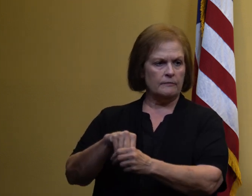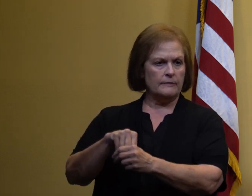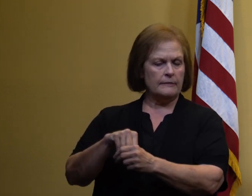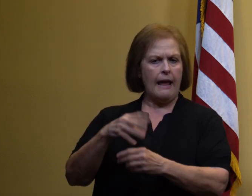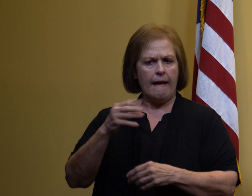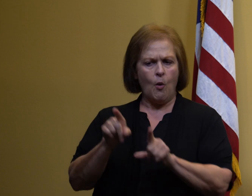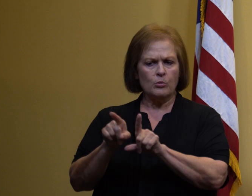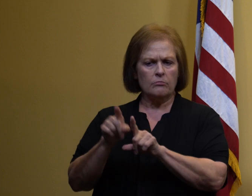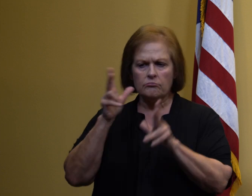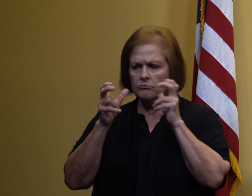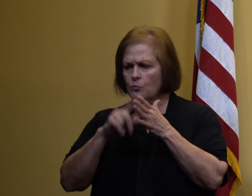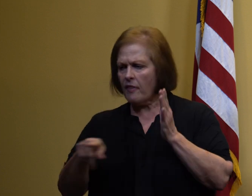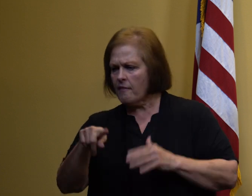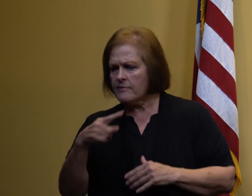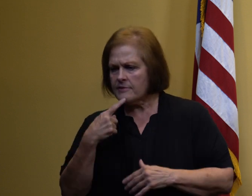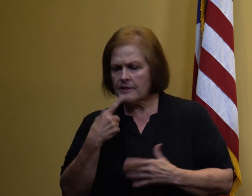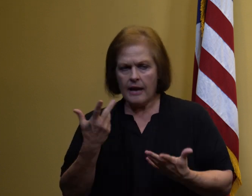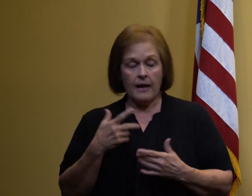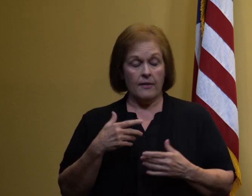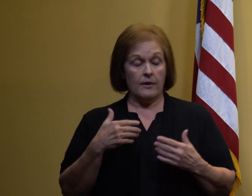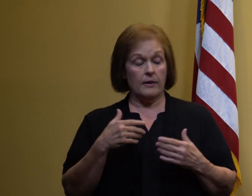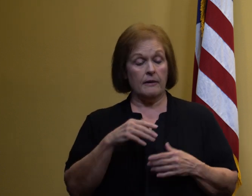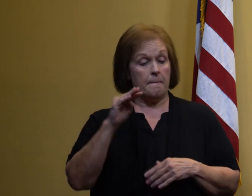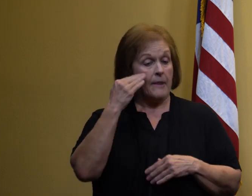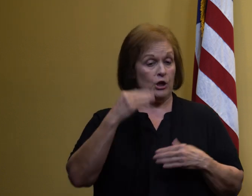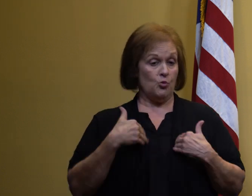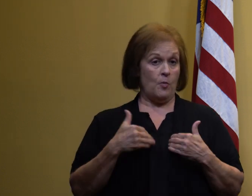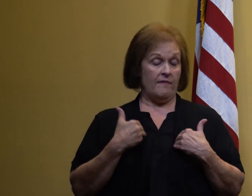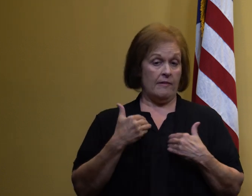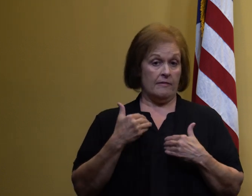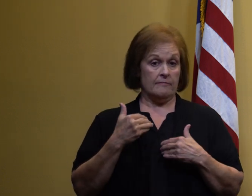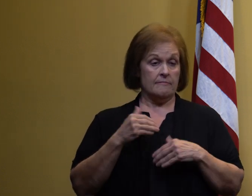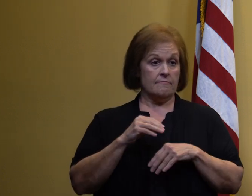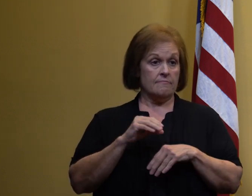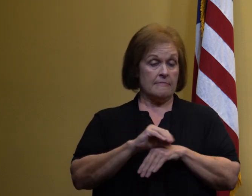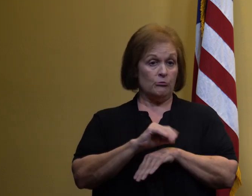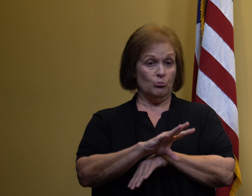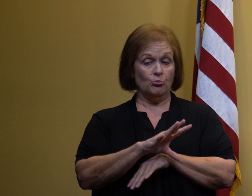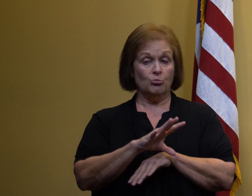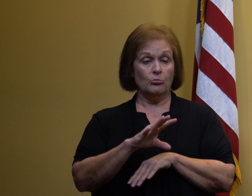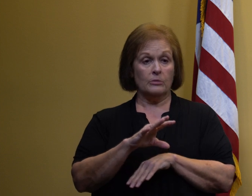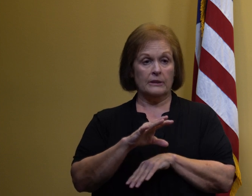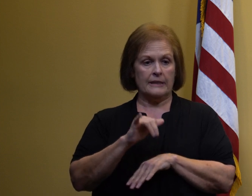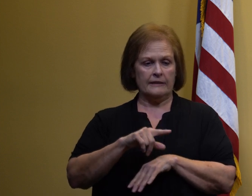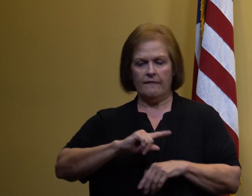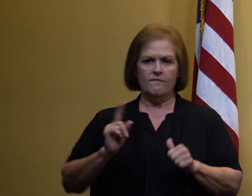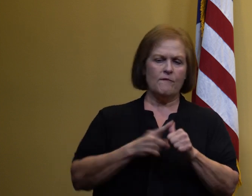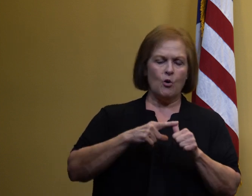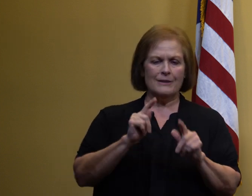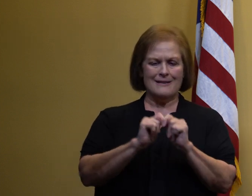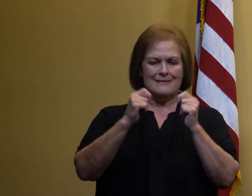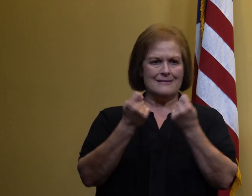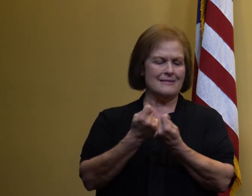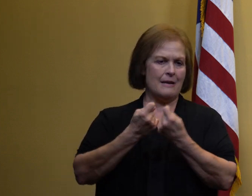young people. The Mayor's Youth Advisory Council will host the city's first ever teen festival,